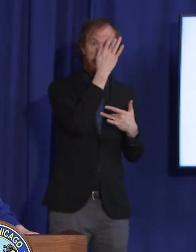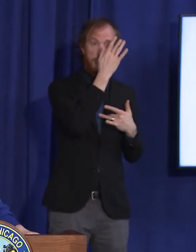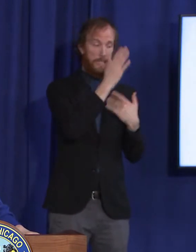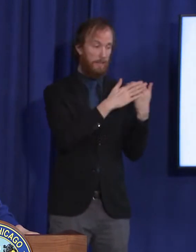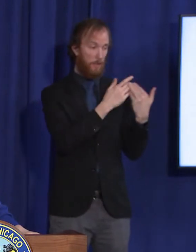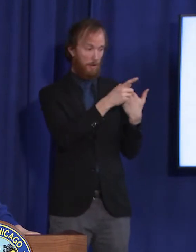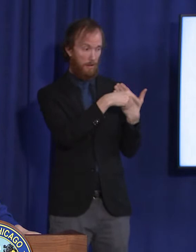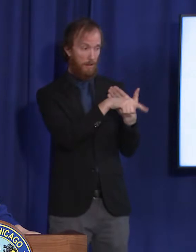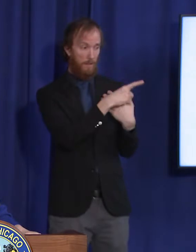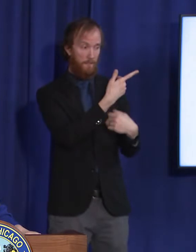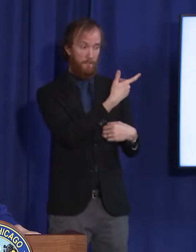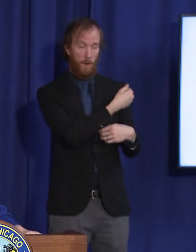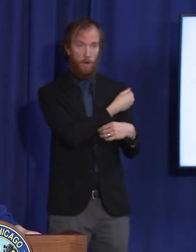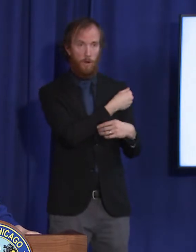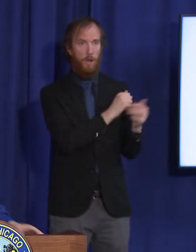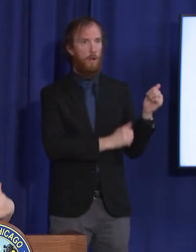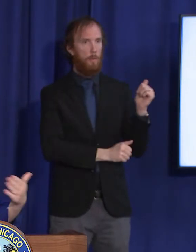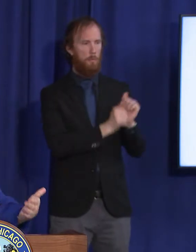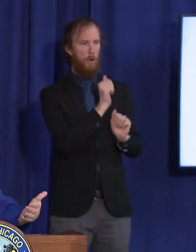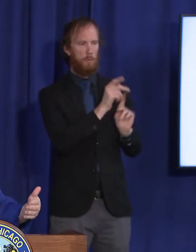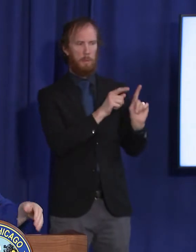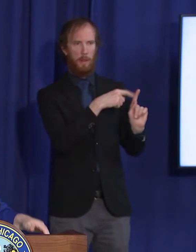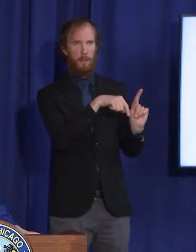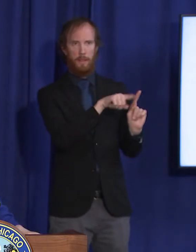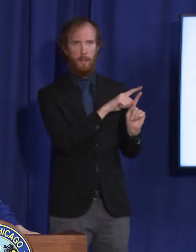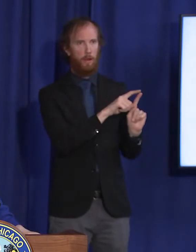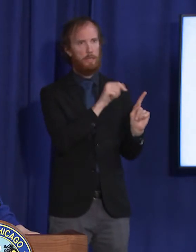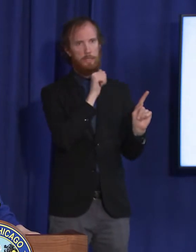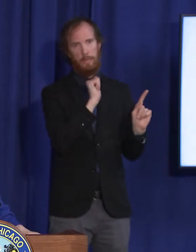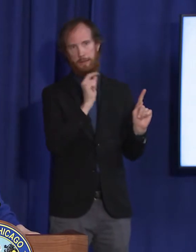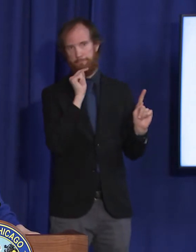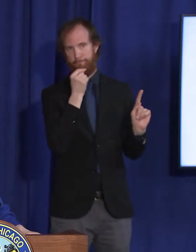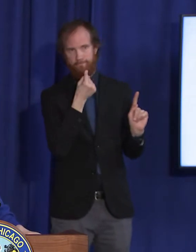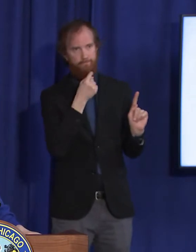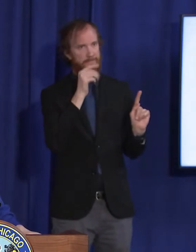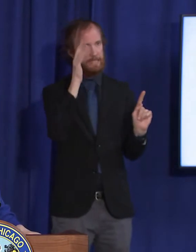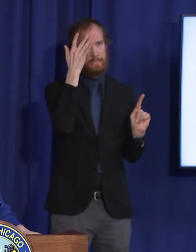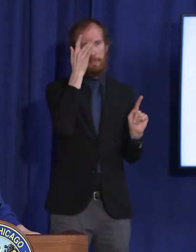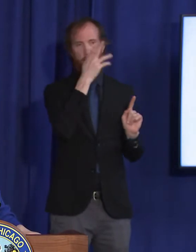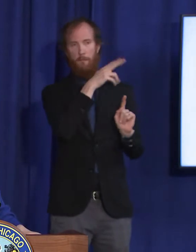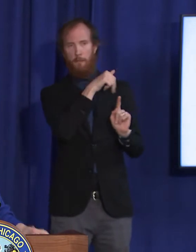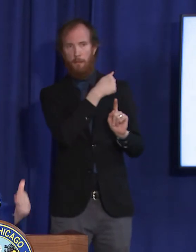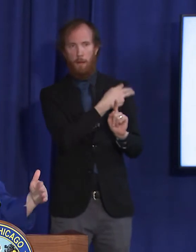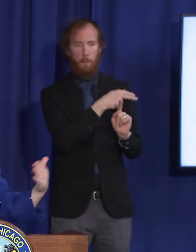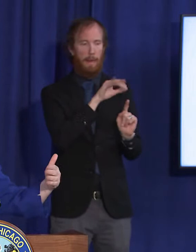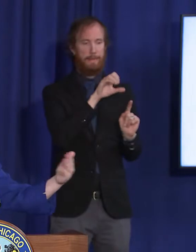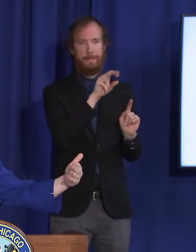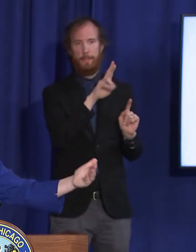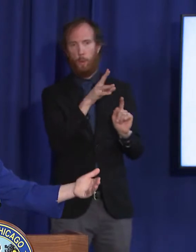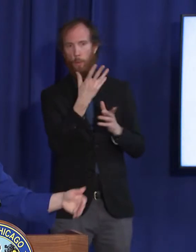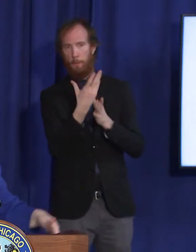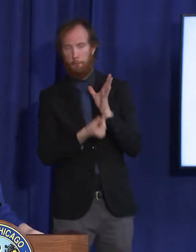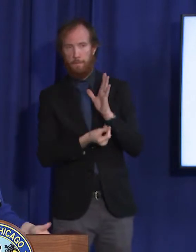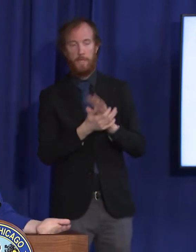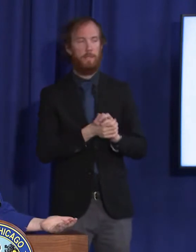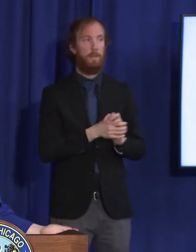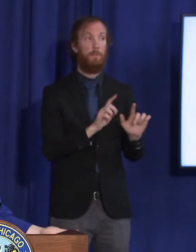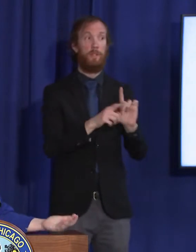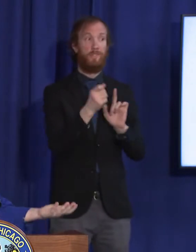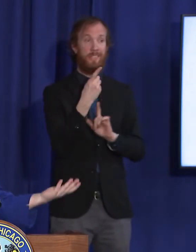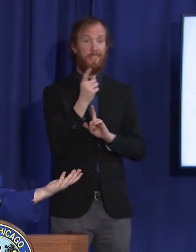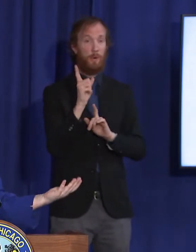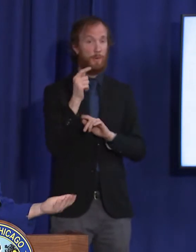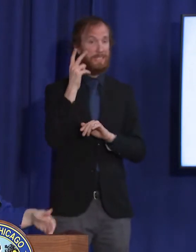places we're not seeing that turn into serious outcomes, which is really good news. But where we do see BA2 take